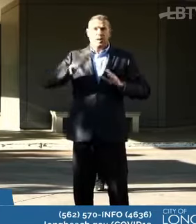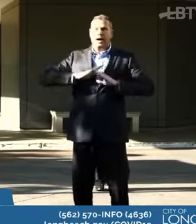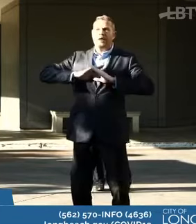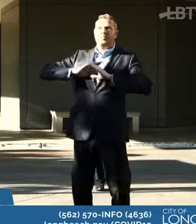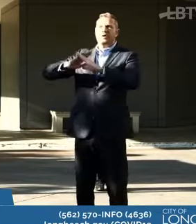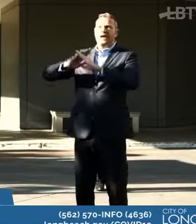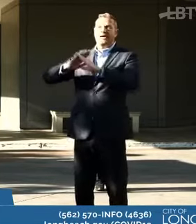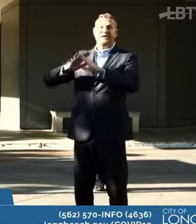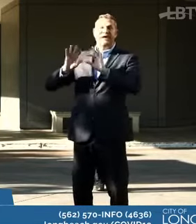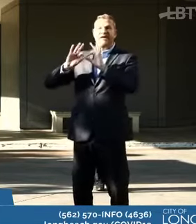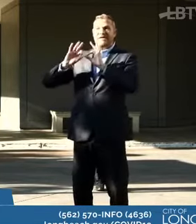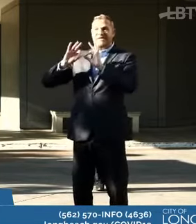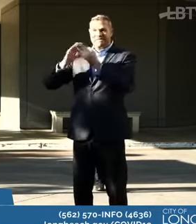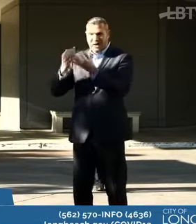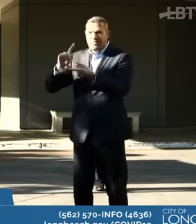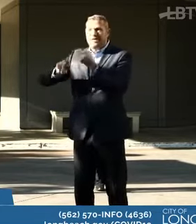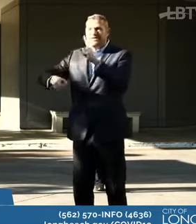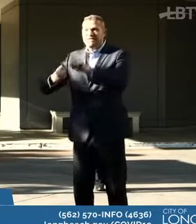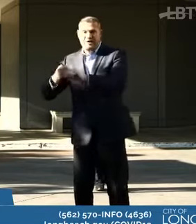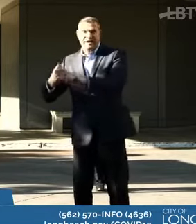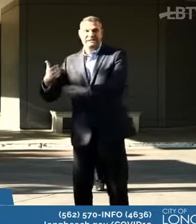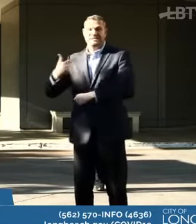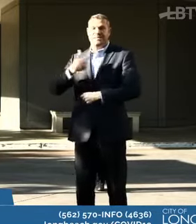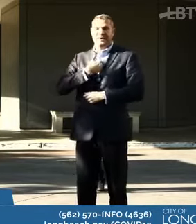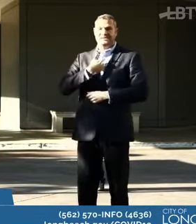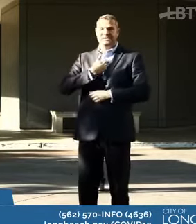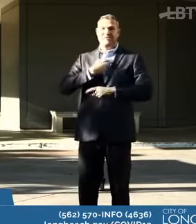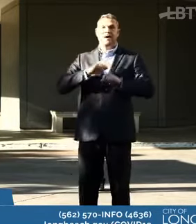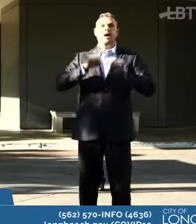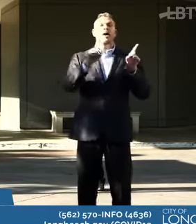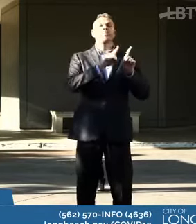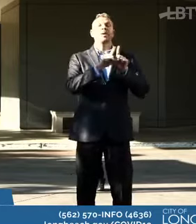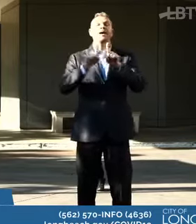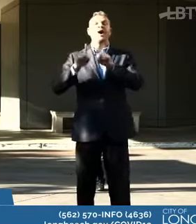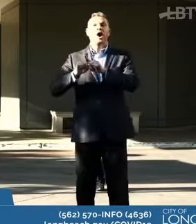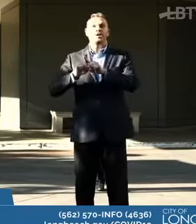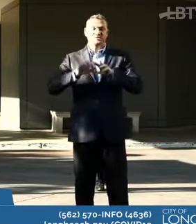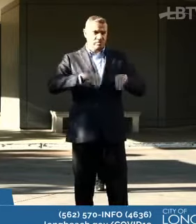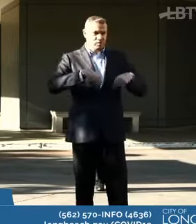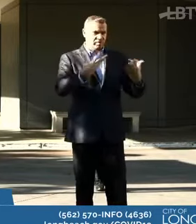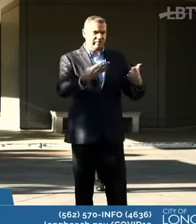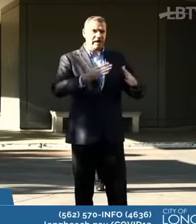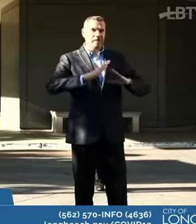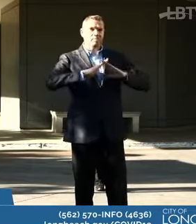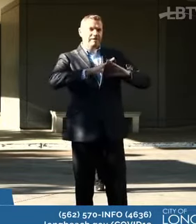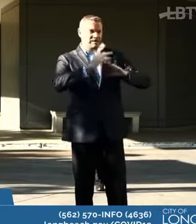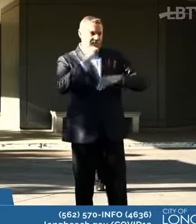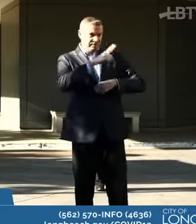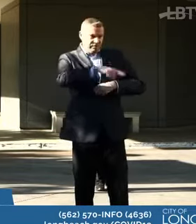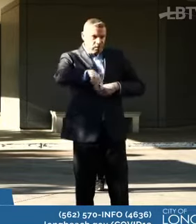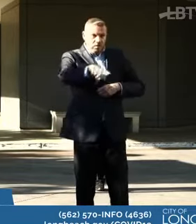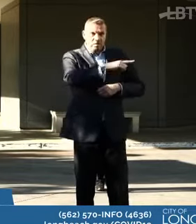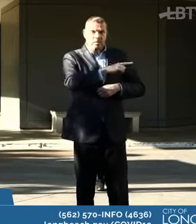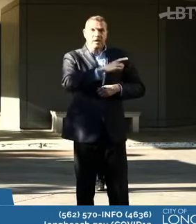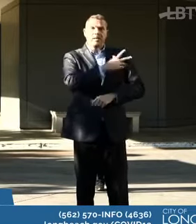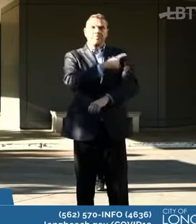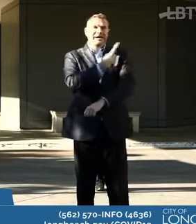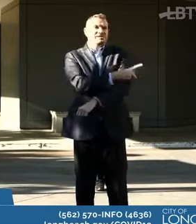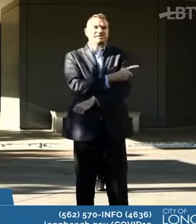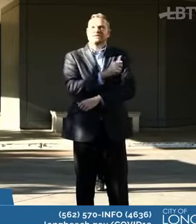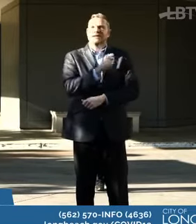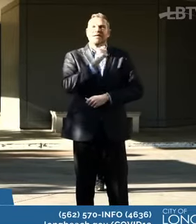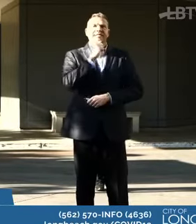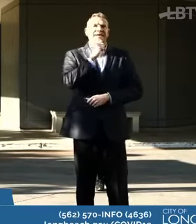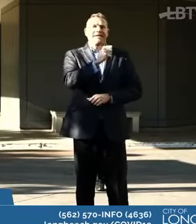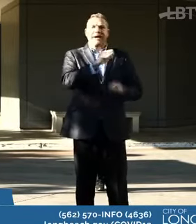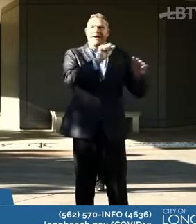my family, myself, but also to be able to protect my patients and those who can't receive the vaccine, that don't have the choice or option to receive